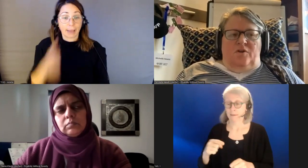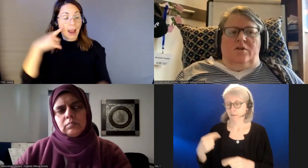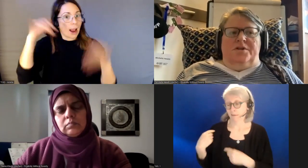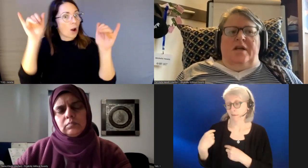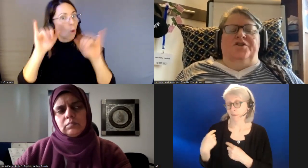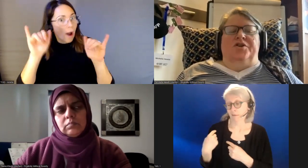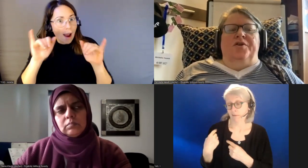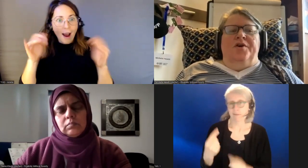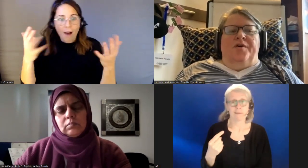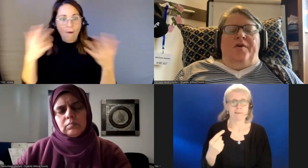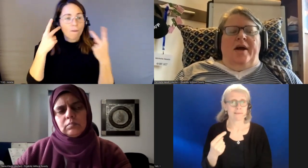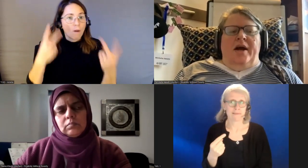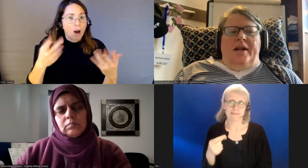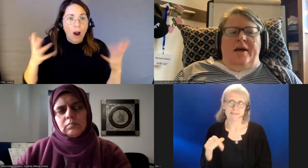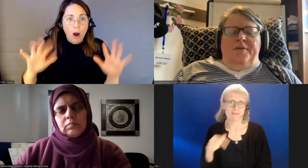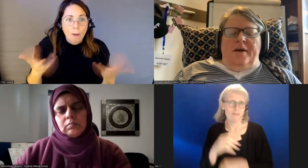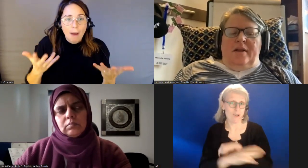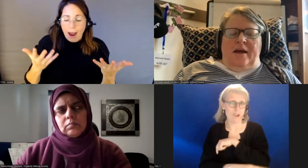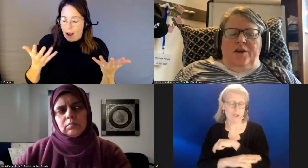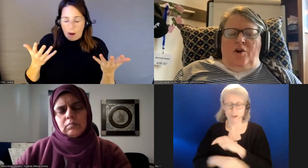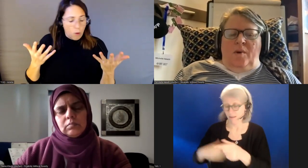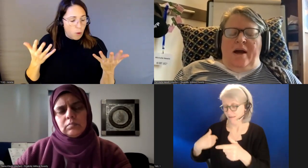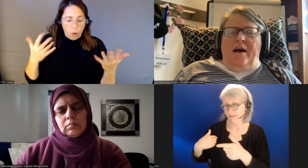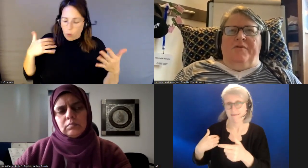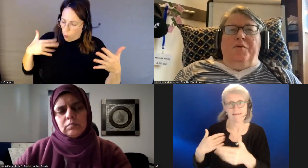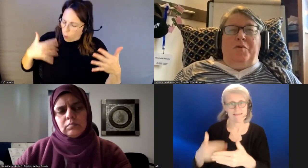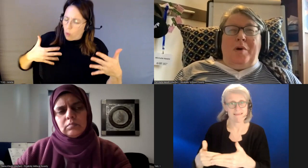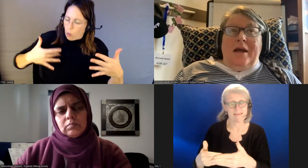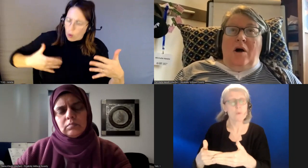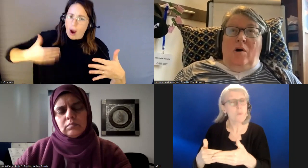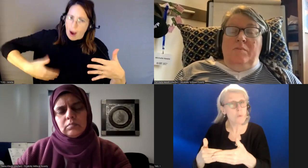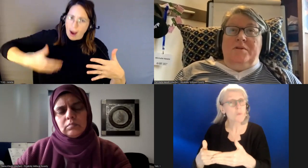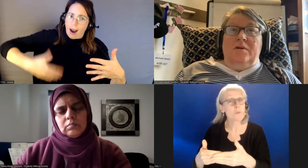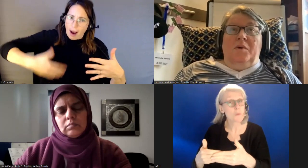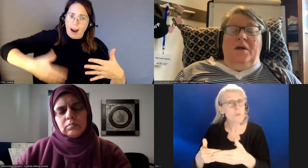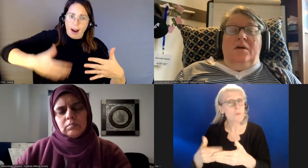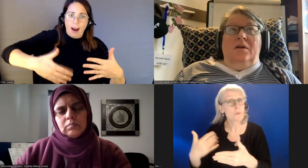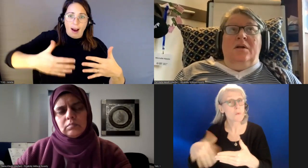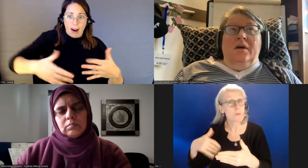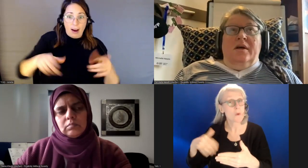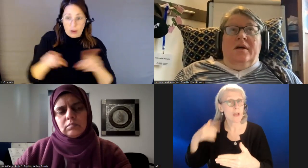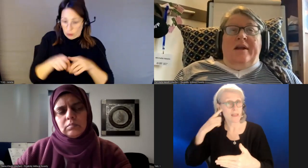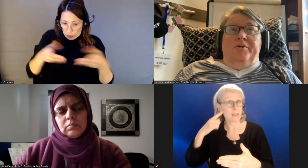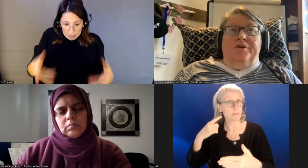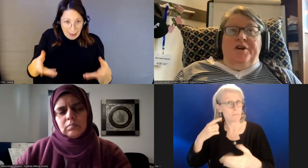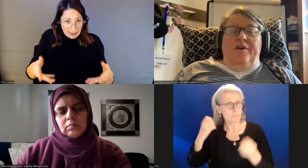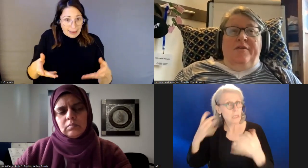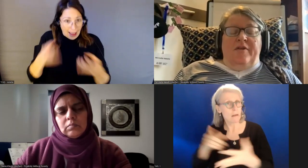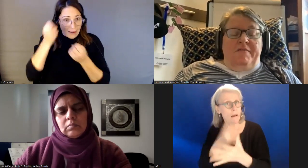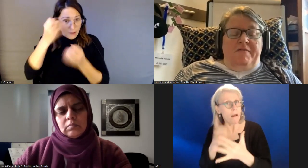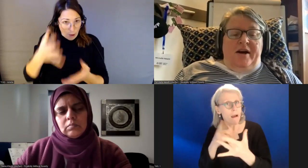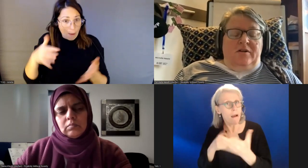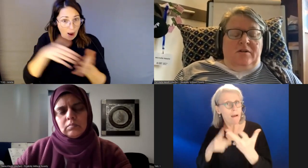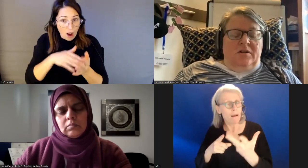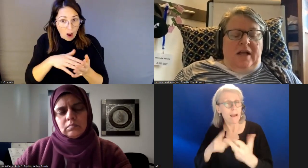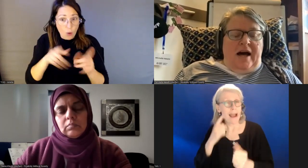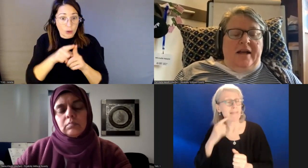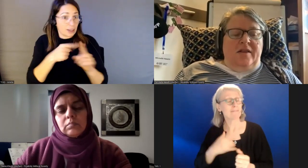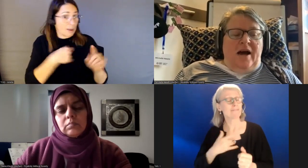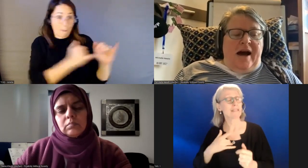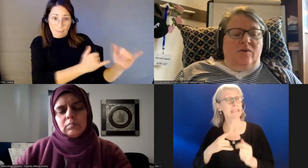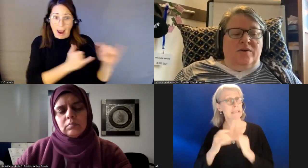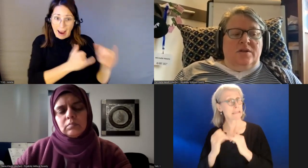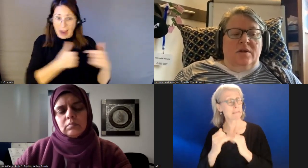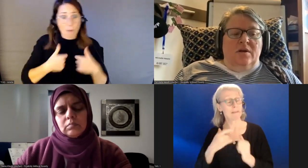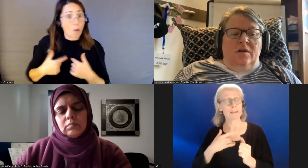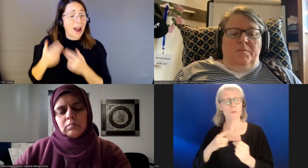this fall session, right? And I think, like you, I have great hopes that we can kind of push it over that final line